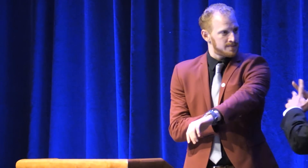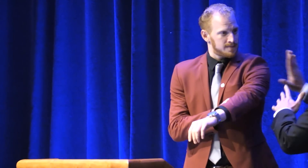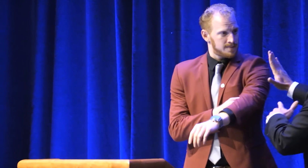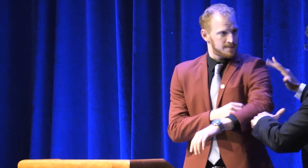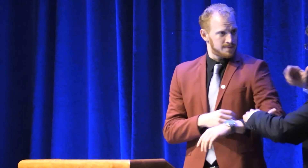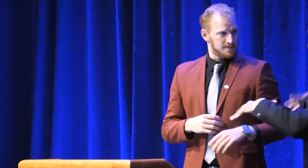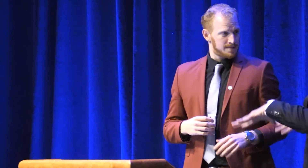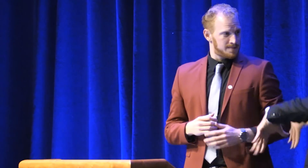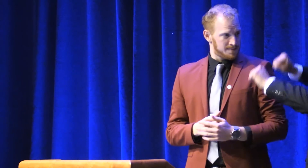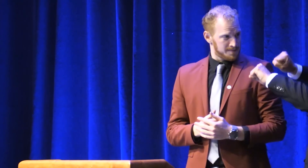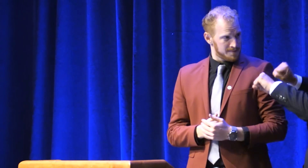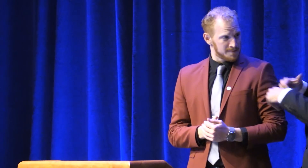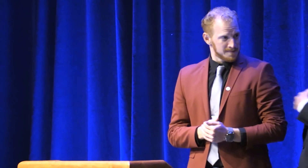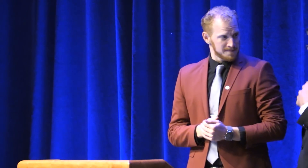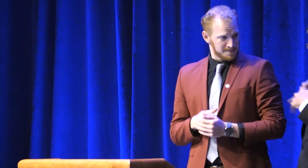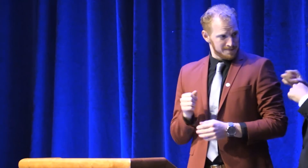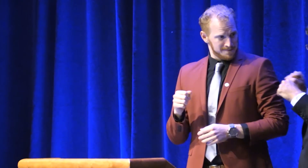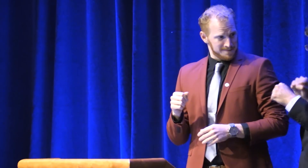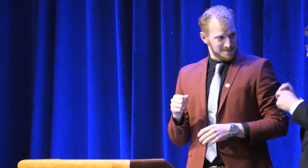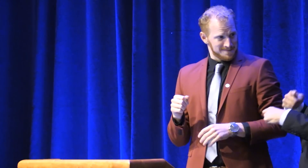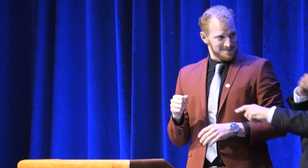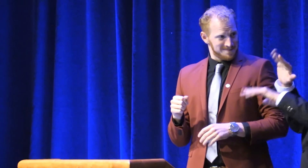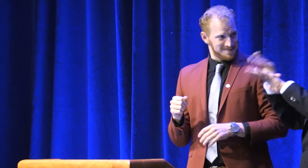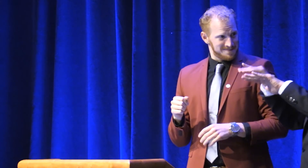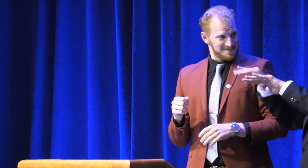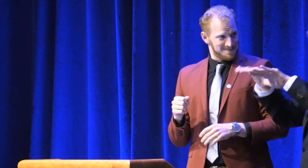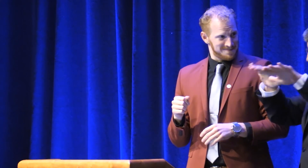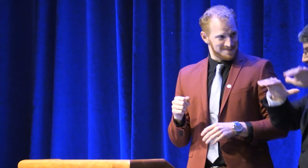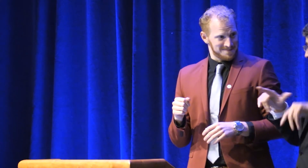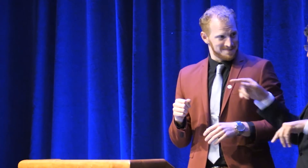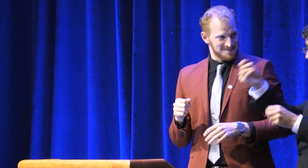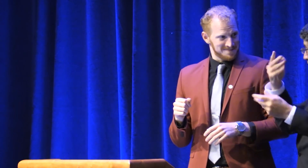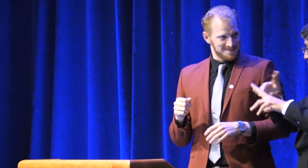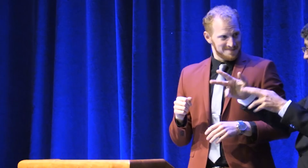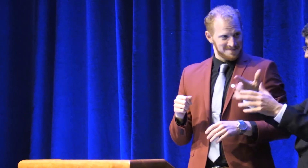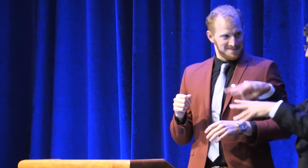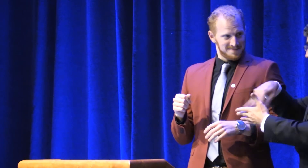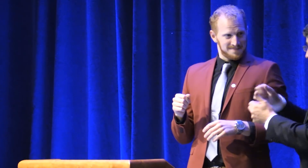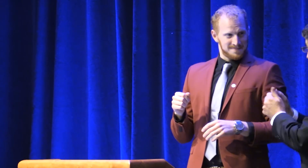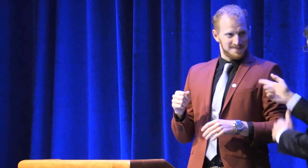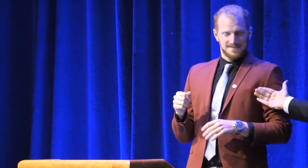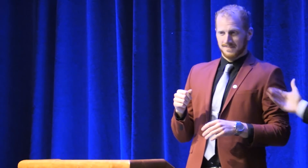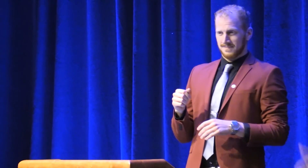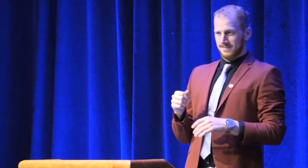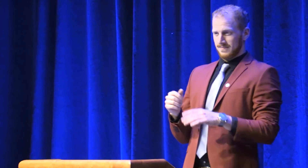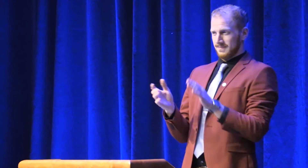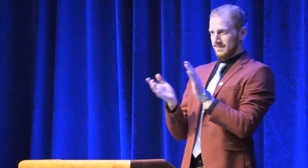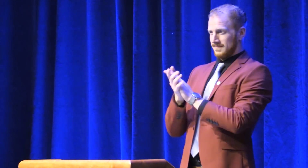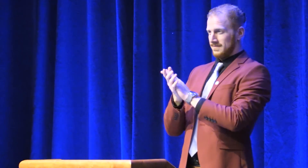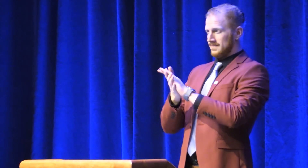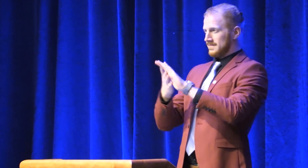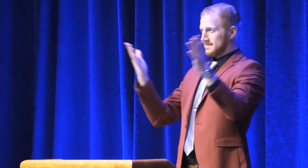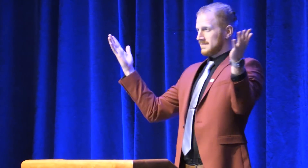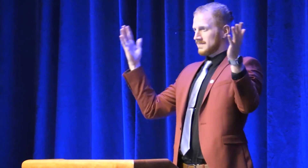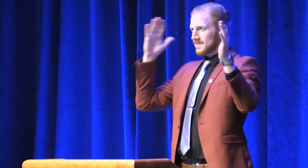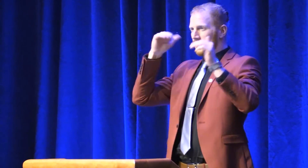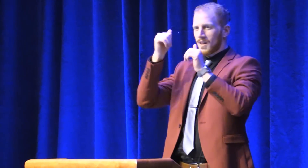Are you ready to start your performance and take over the YouthQuake? Get their attention. Tell them that they should be ready to dance with